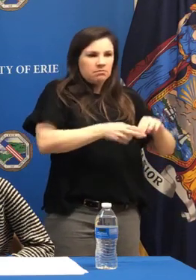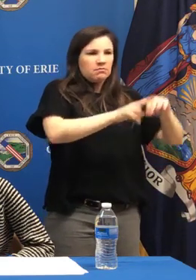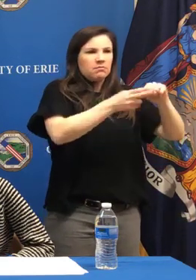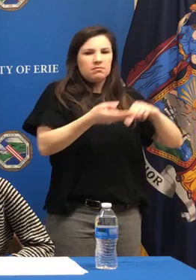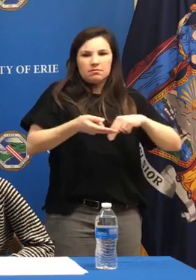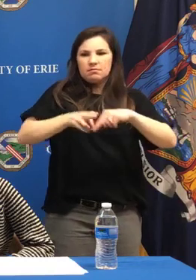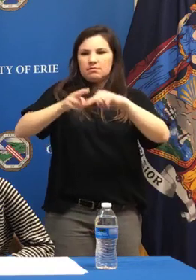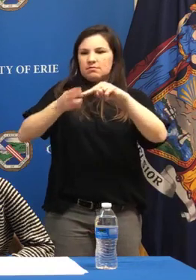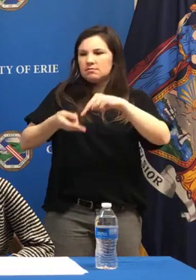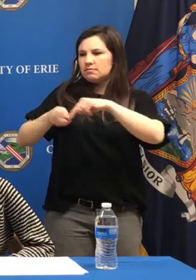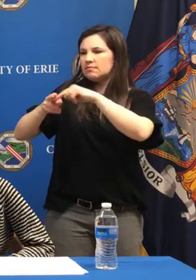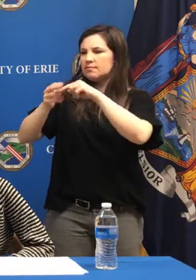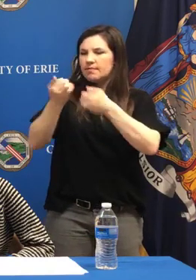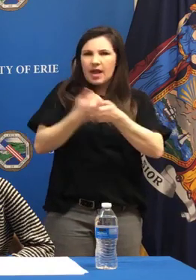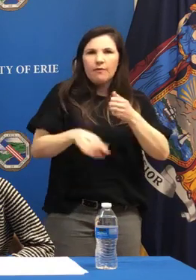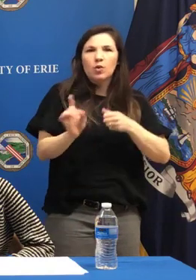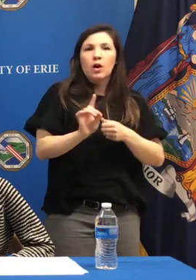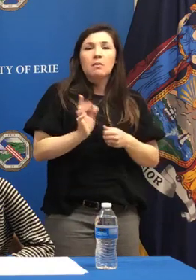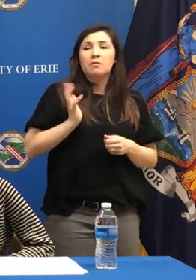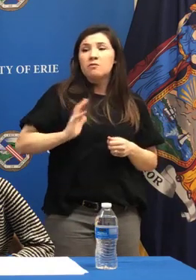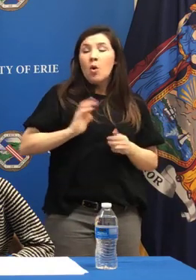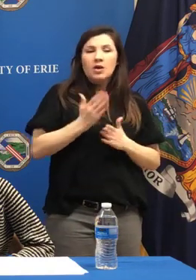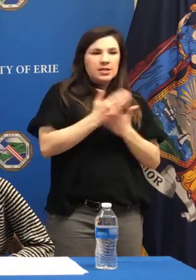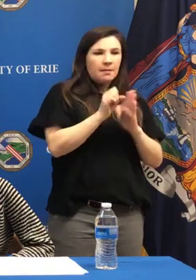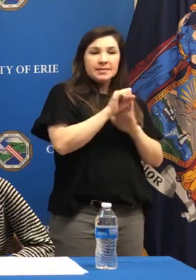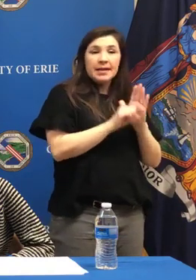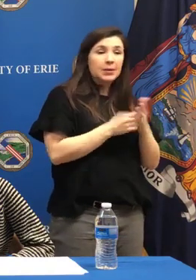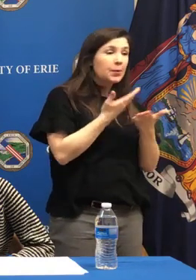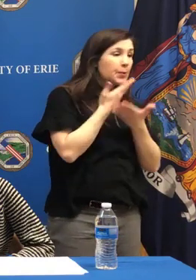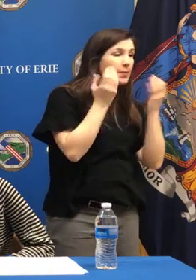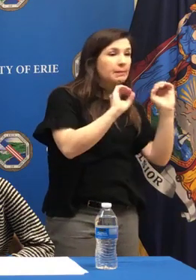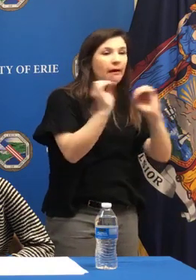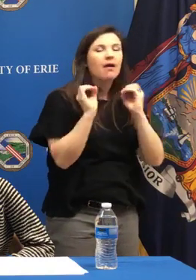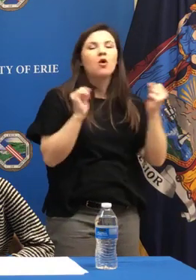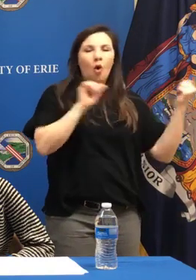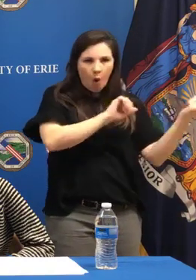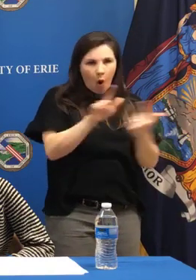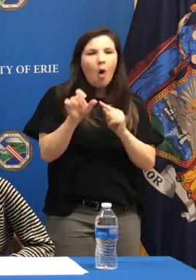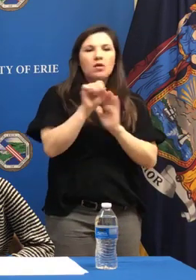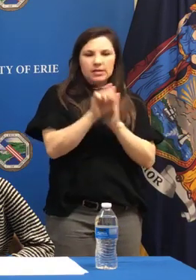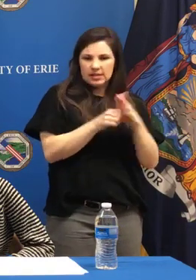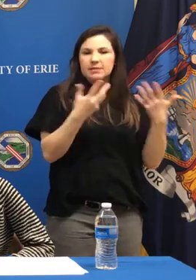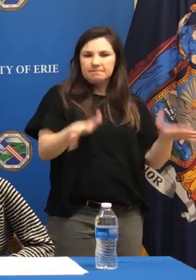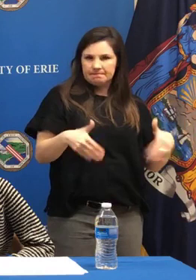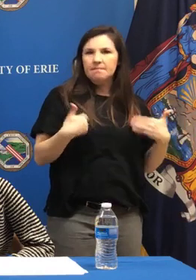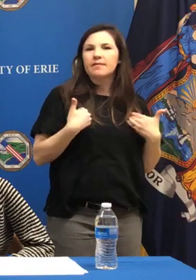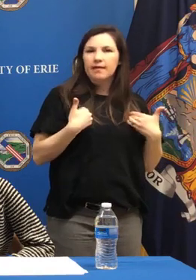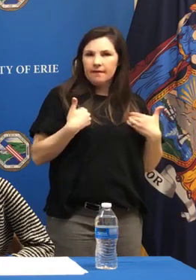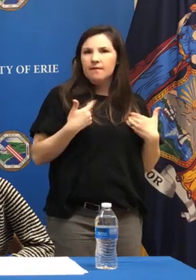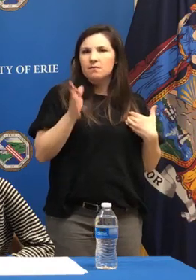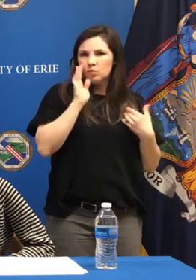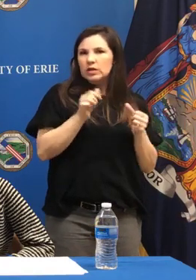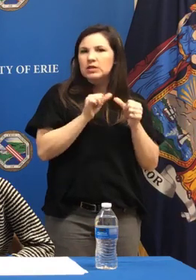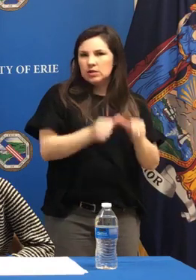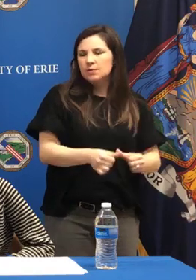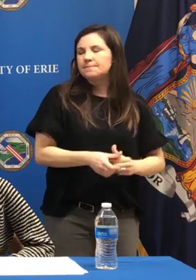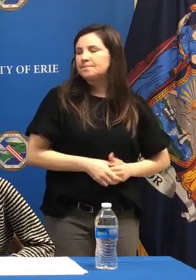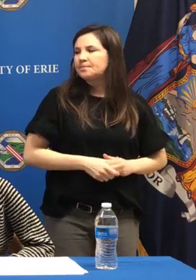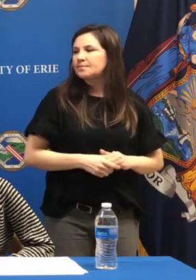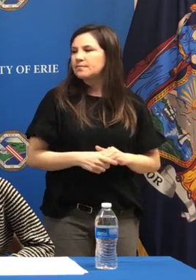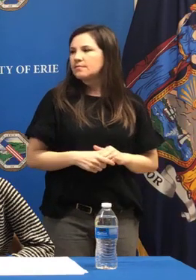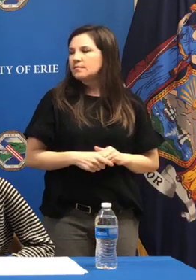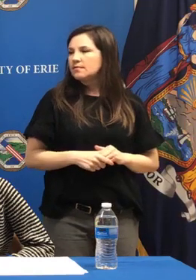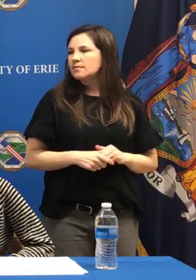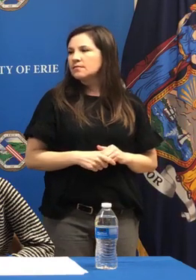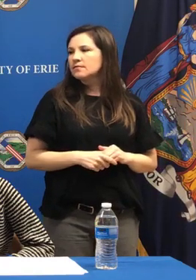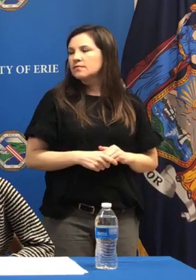was a time when there were states that didn't have cases. They all have cases now, and it'll continue. If